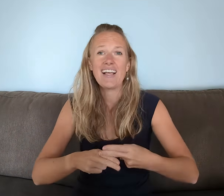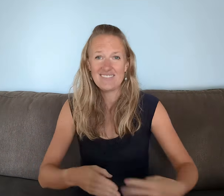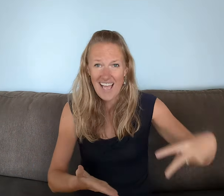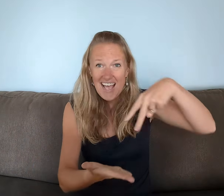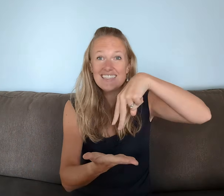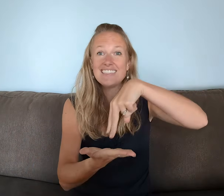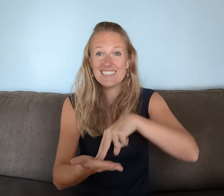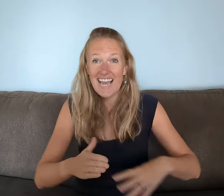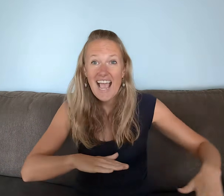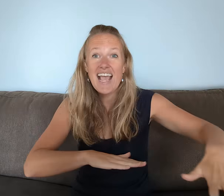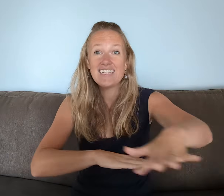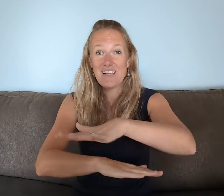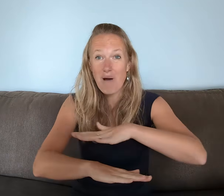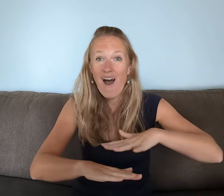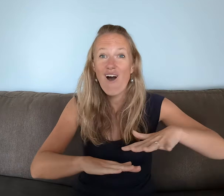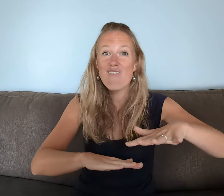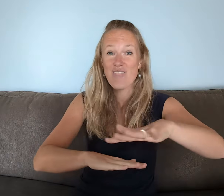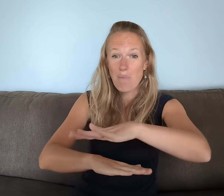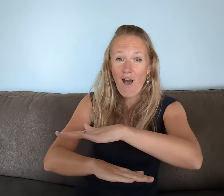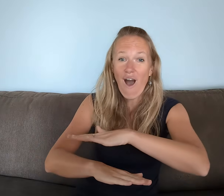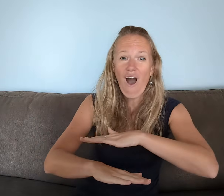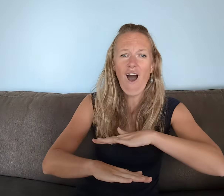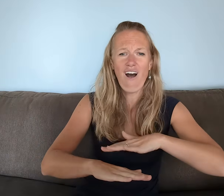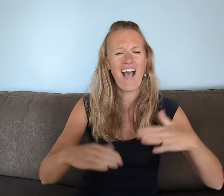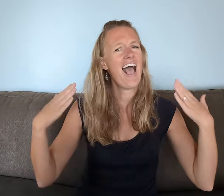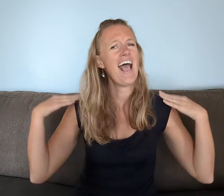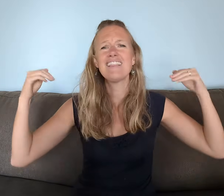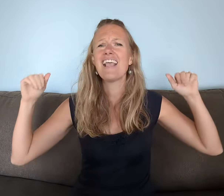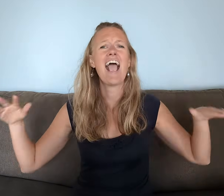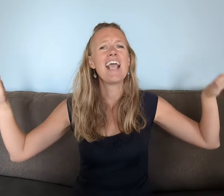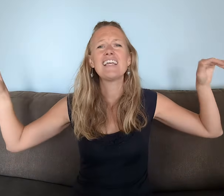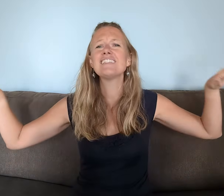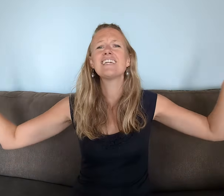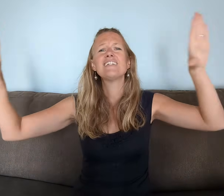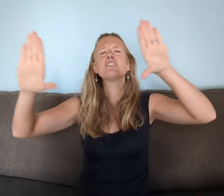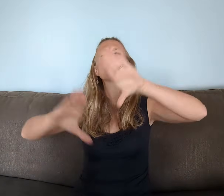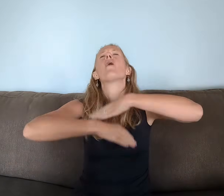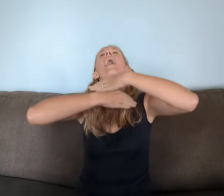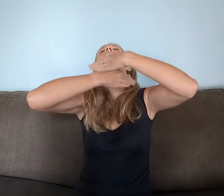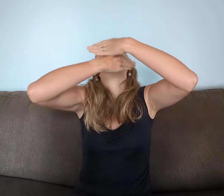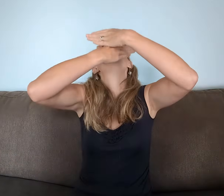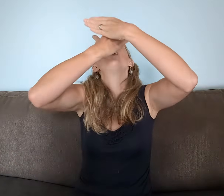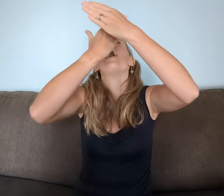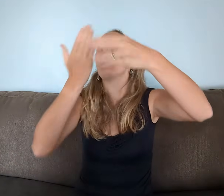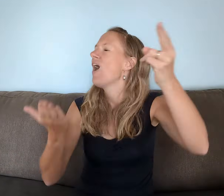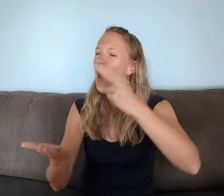name stands above them all, and the angels cry.